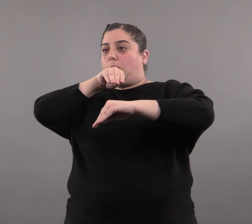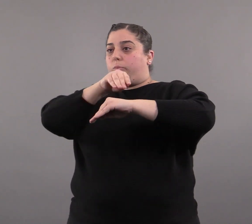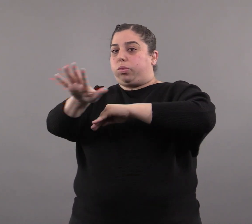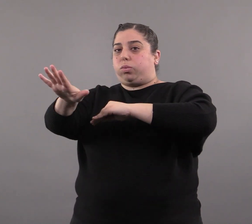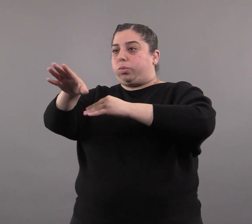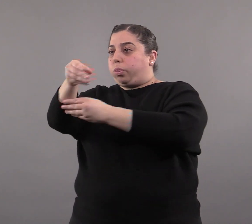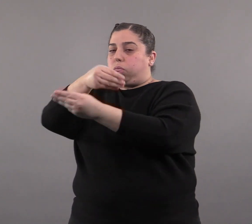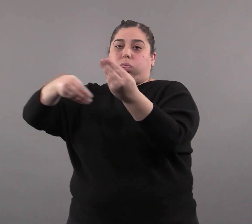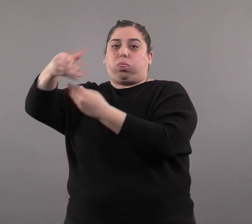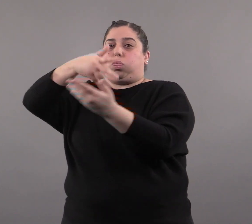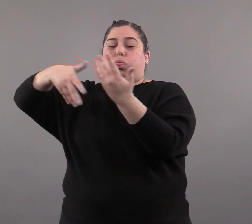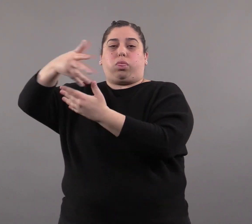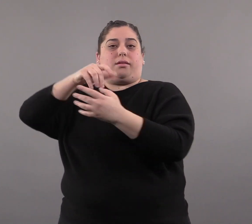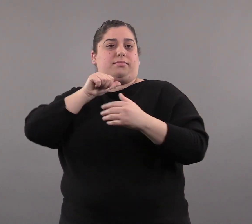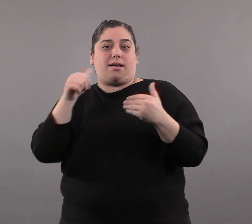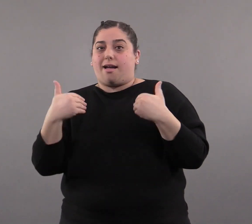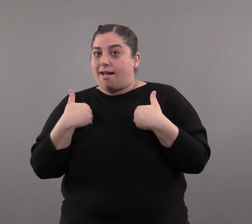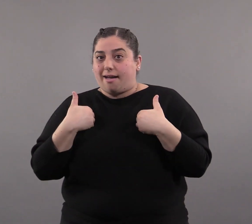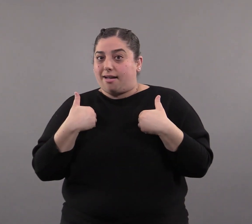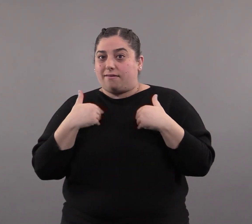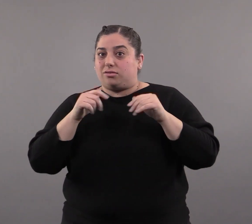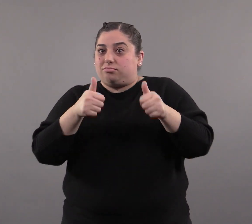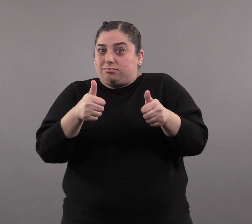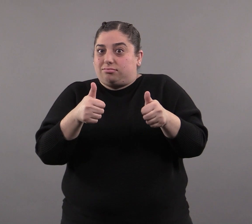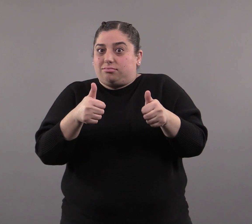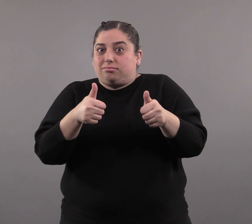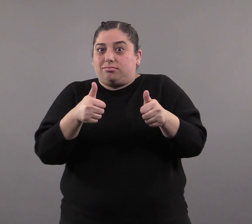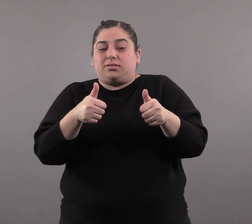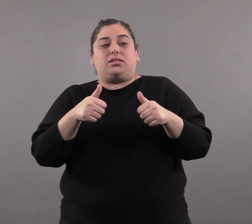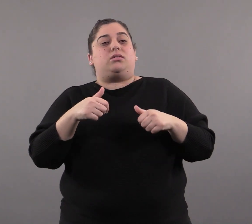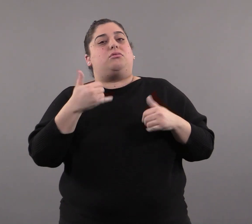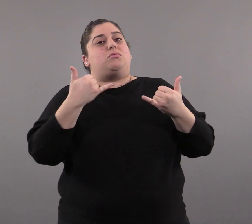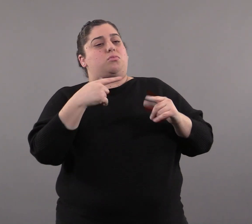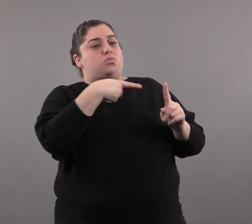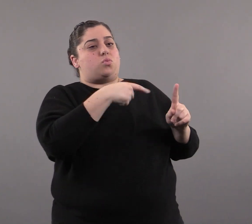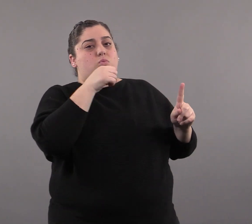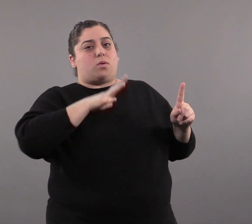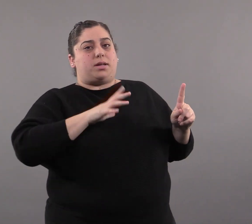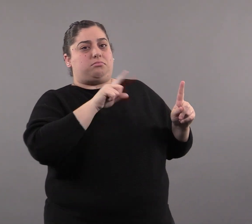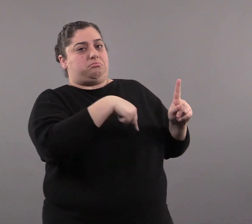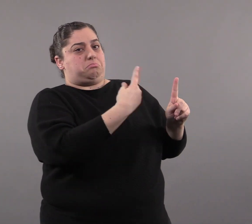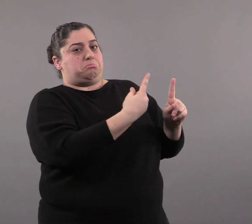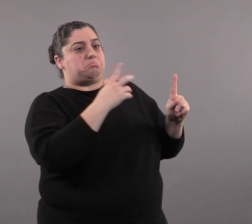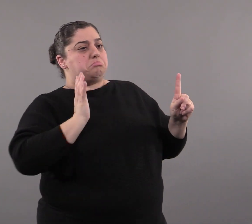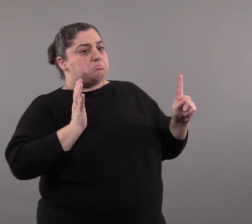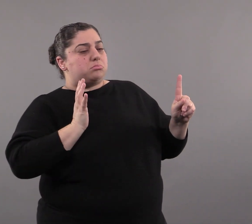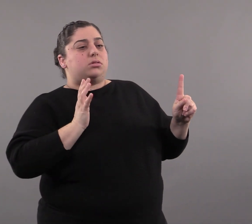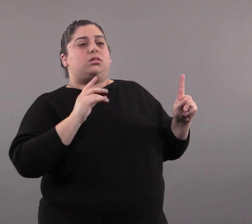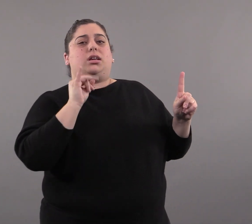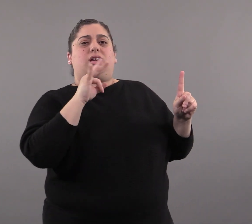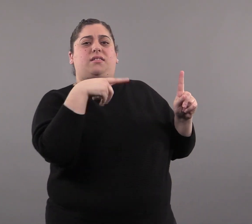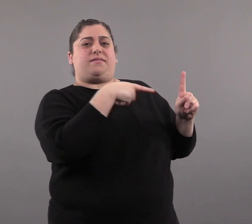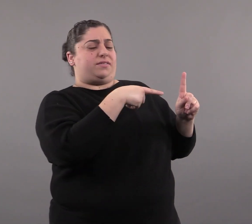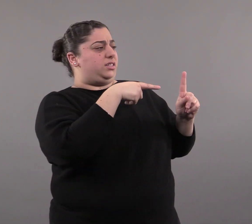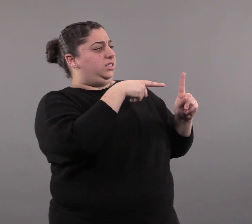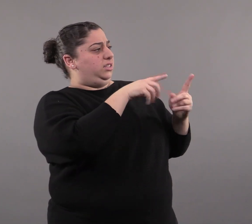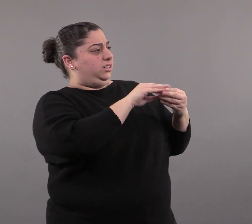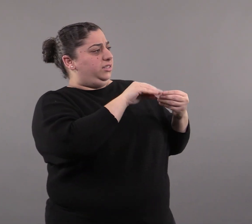the evaluation, the consultation in terms of whether or not somebody needs testing and to be able to be